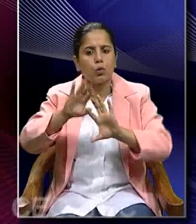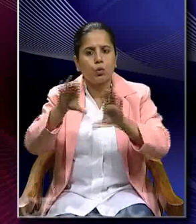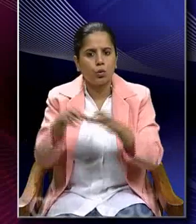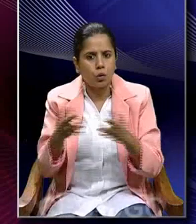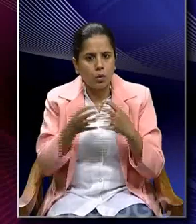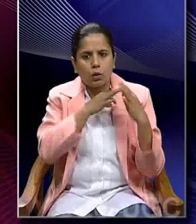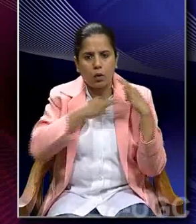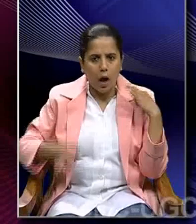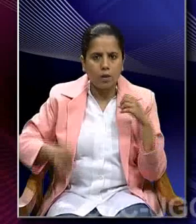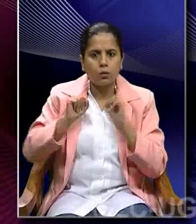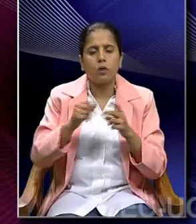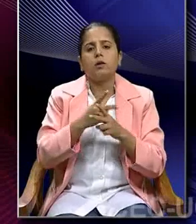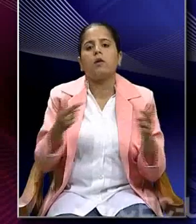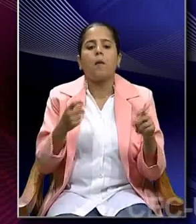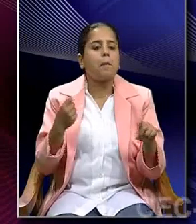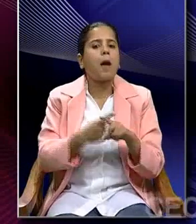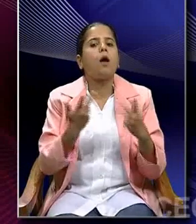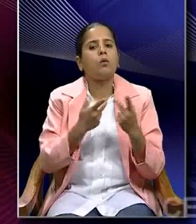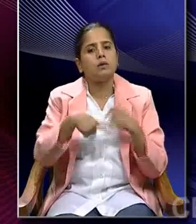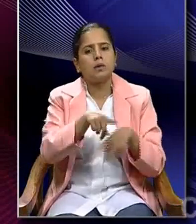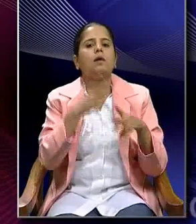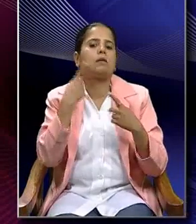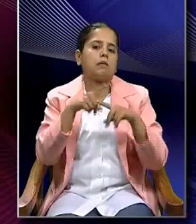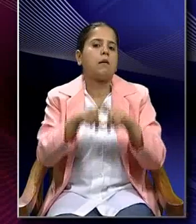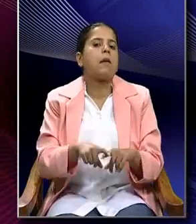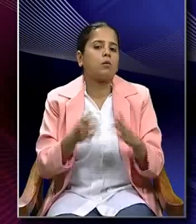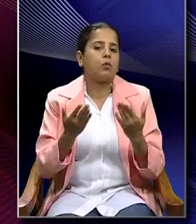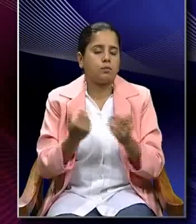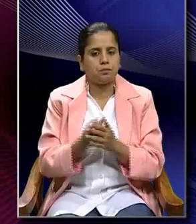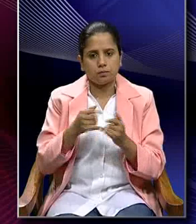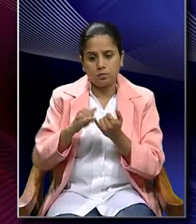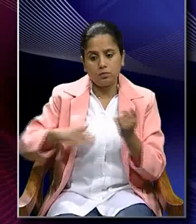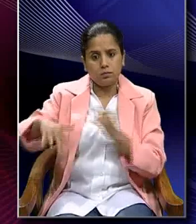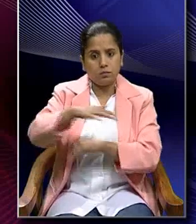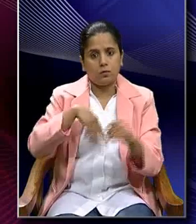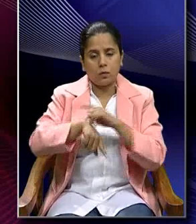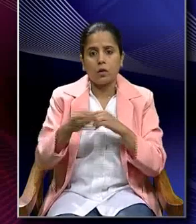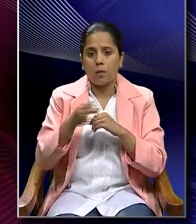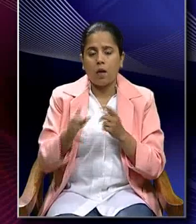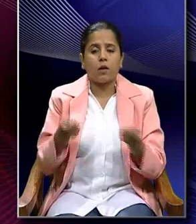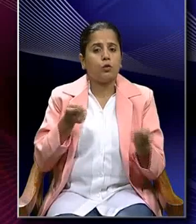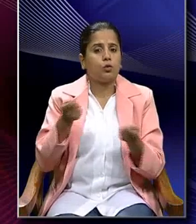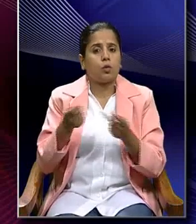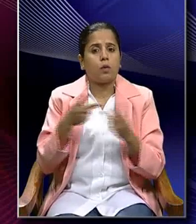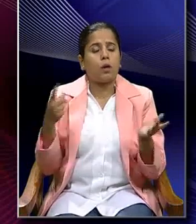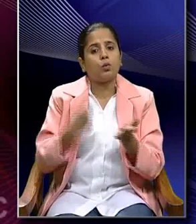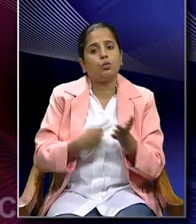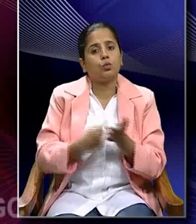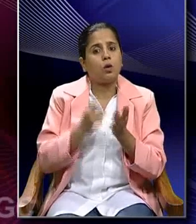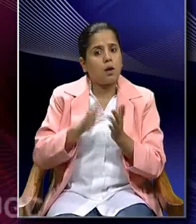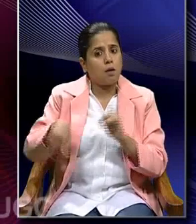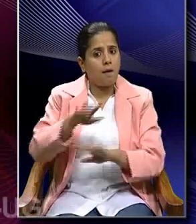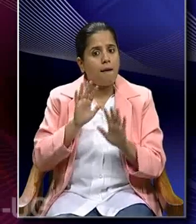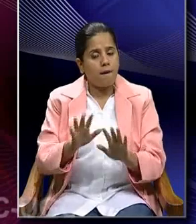to which the girl child belonged, because within society, the dominant norms which govern a